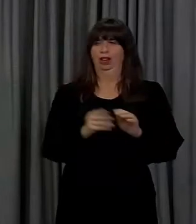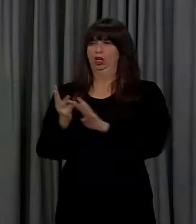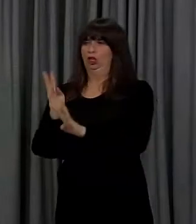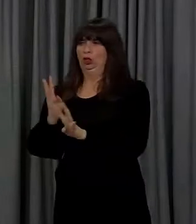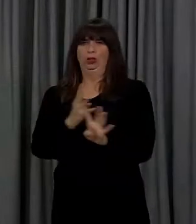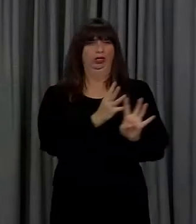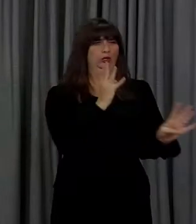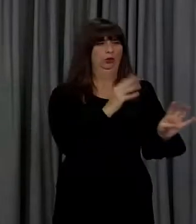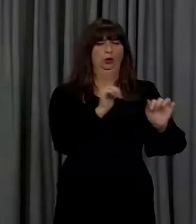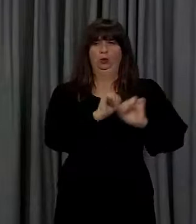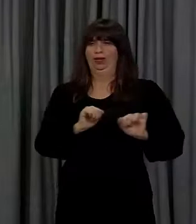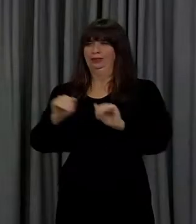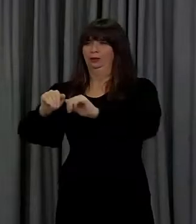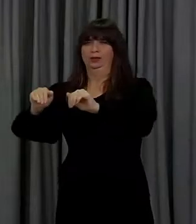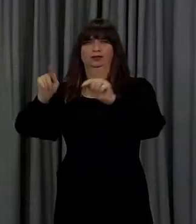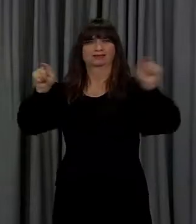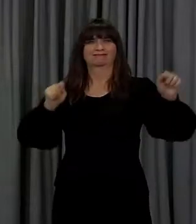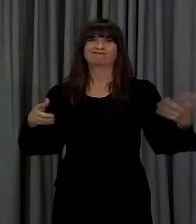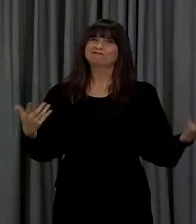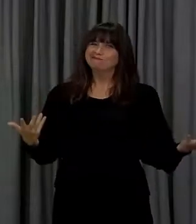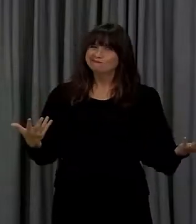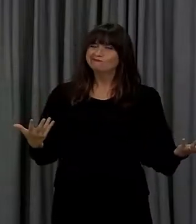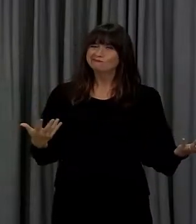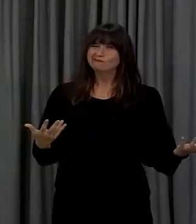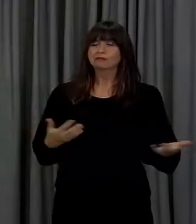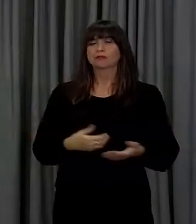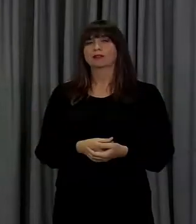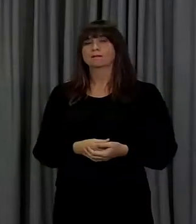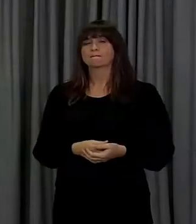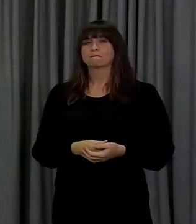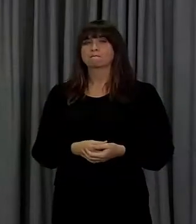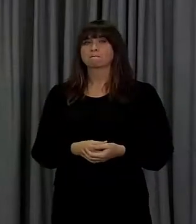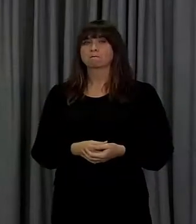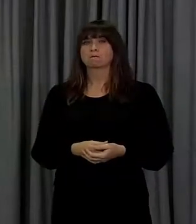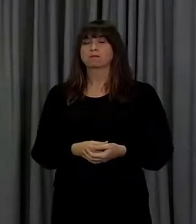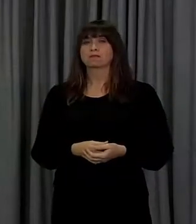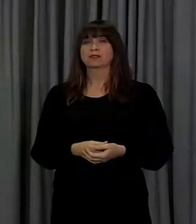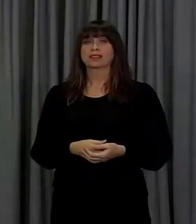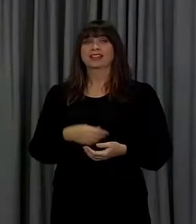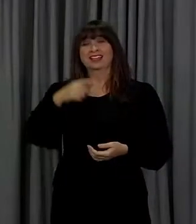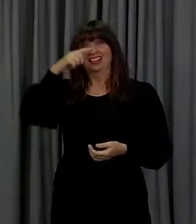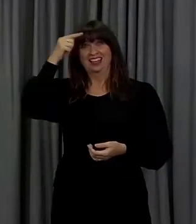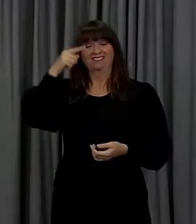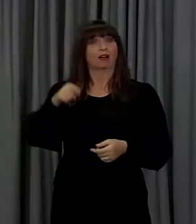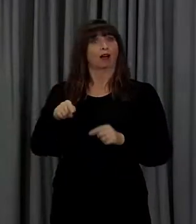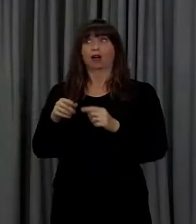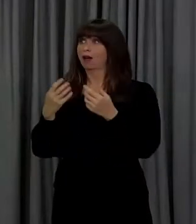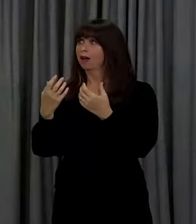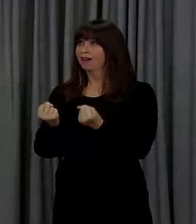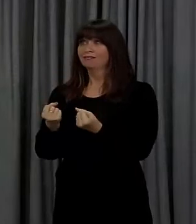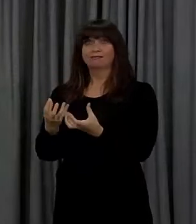that offer to be a realistic option. So there's no ideological